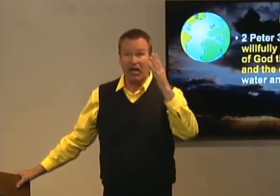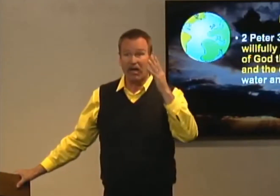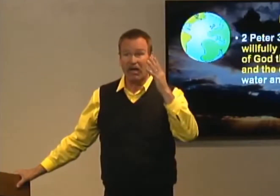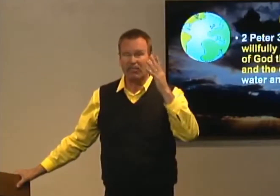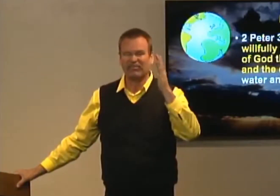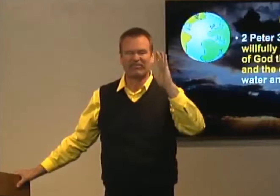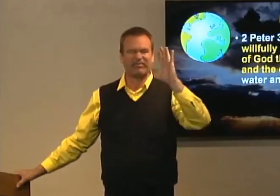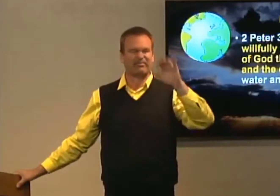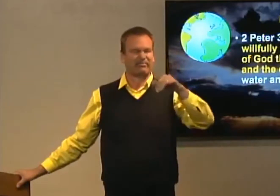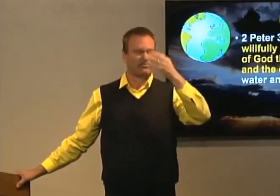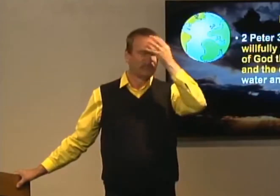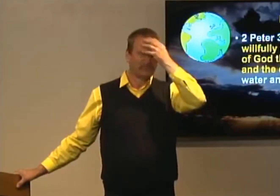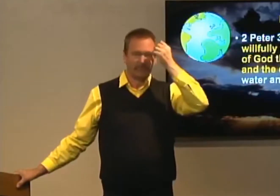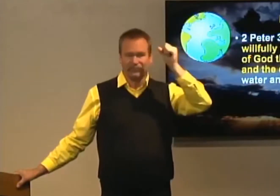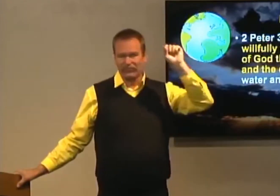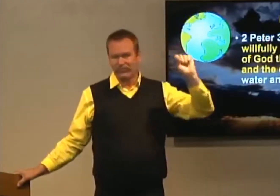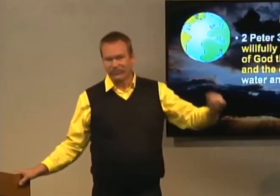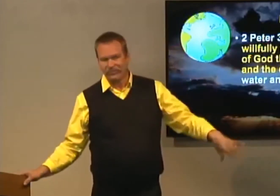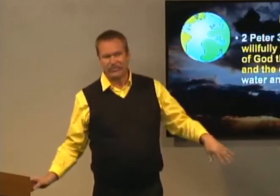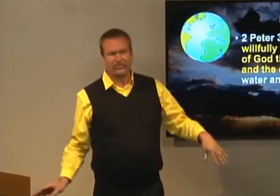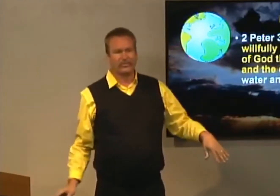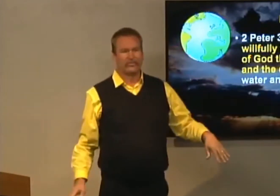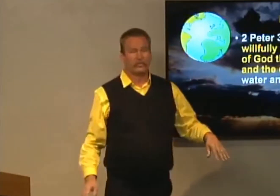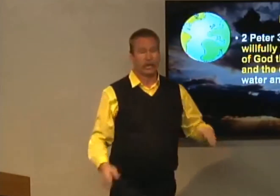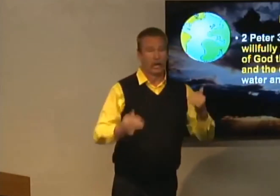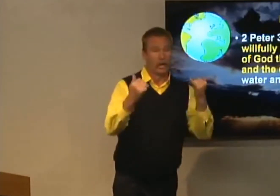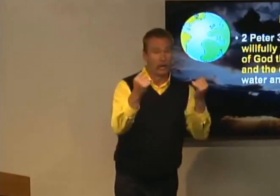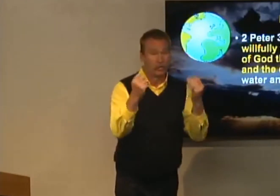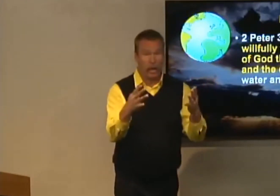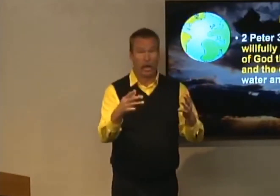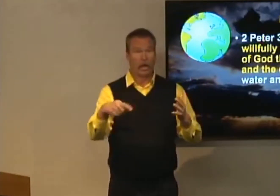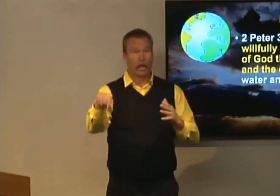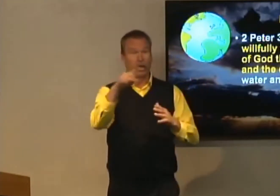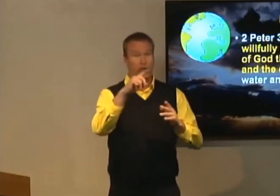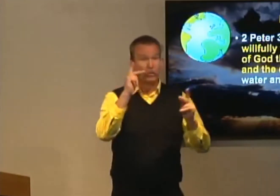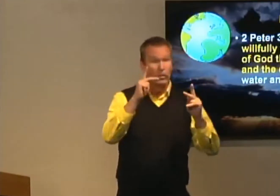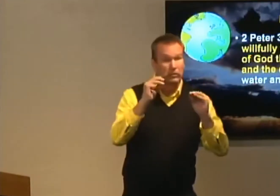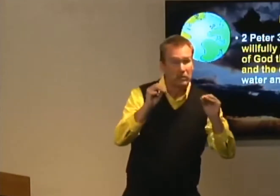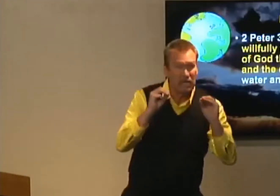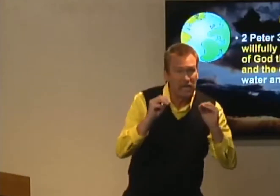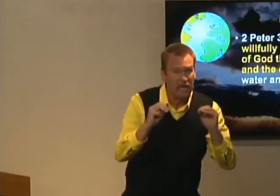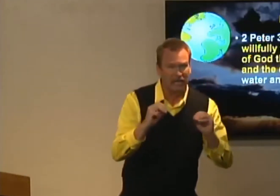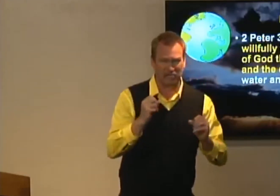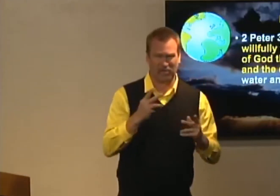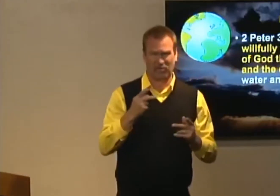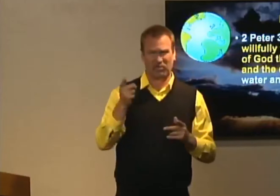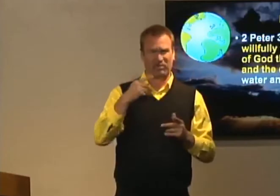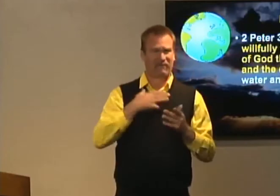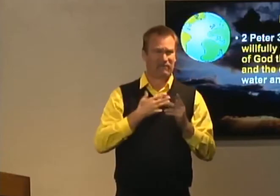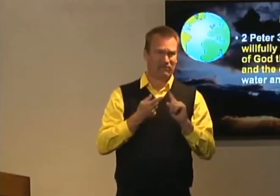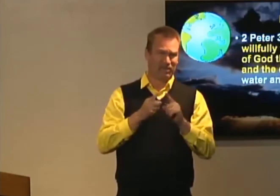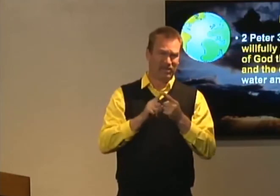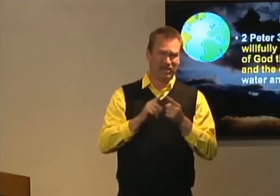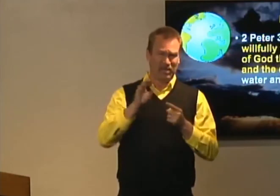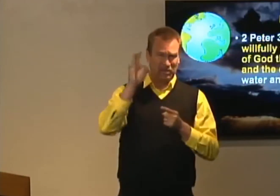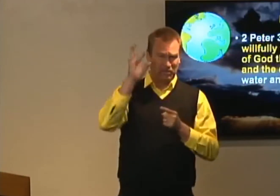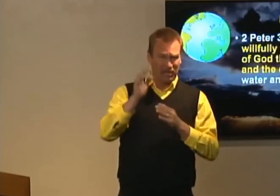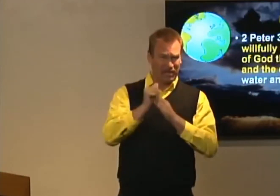it. They willfully forget. And now we see many individuals,